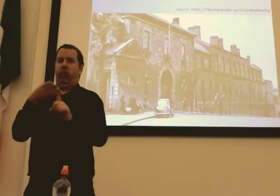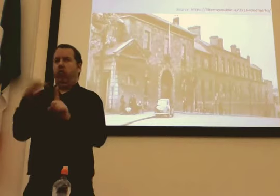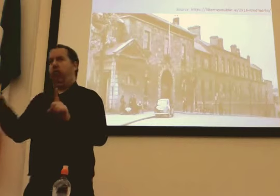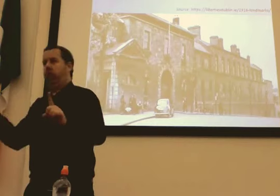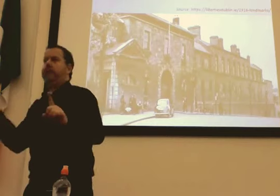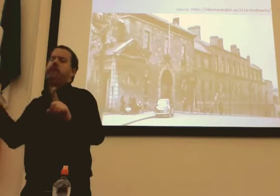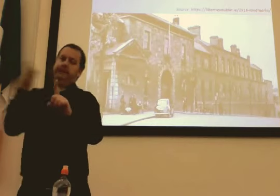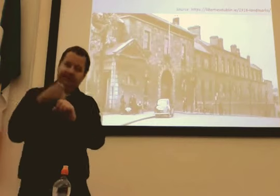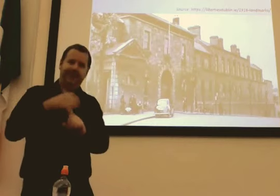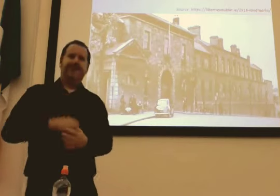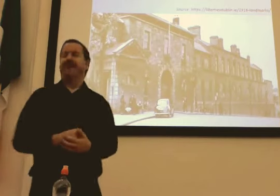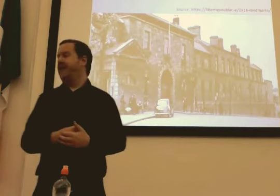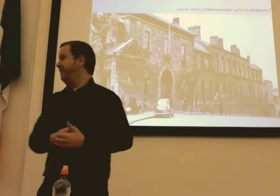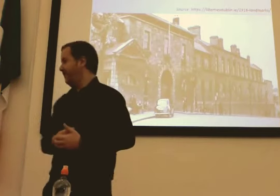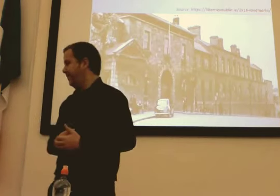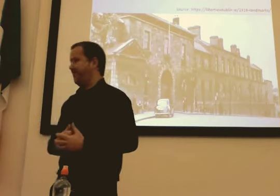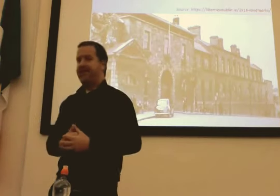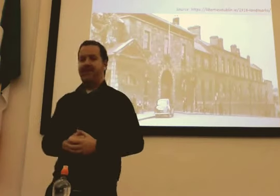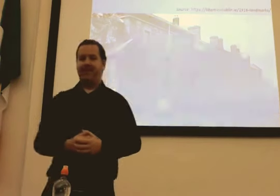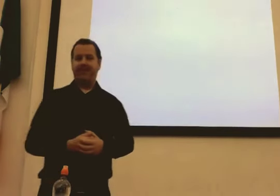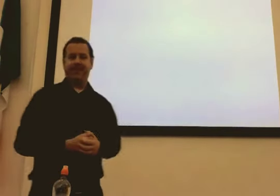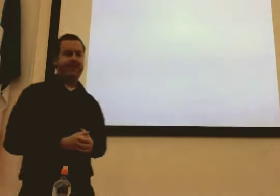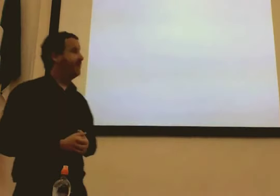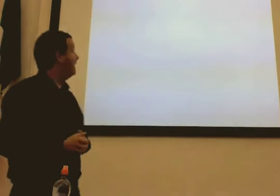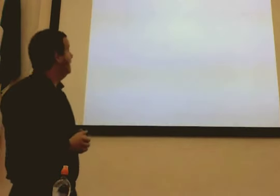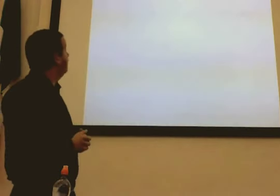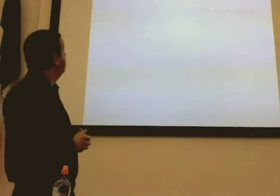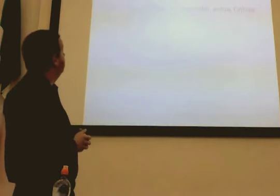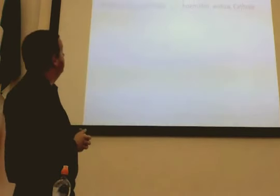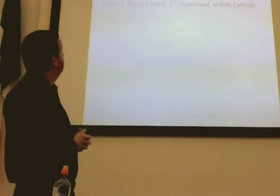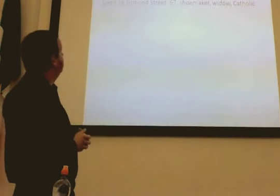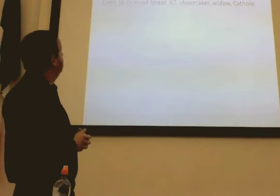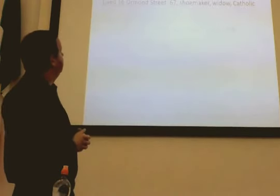But there's a different kind of history, so I'll stay on track.